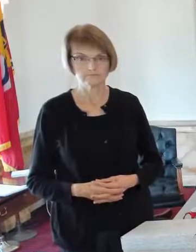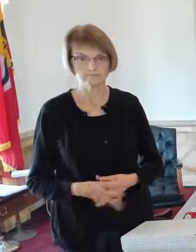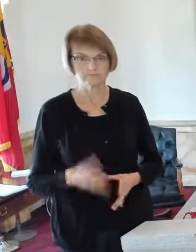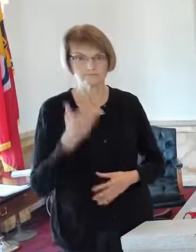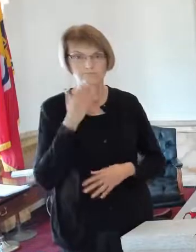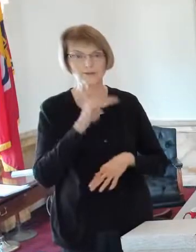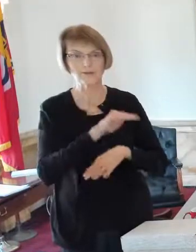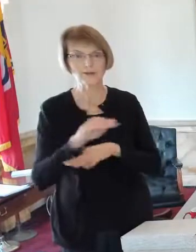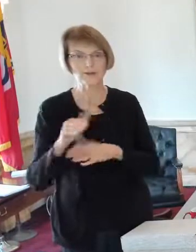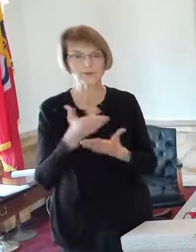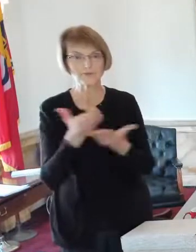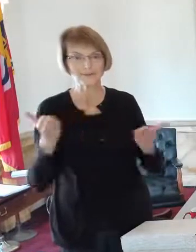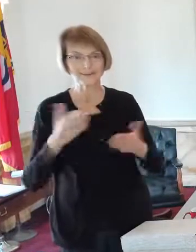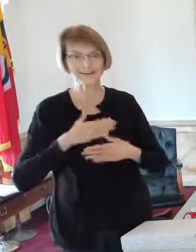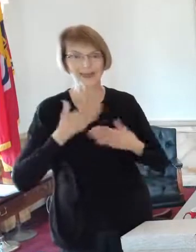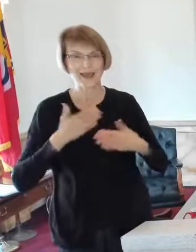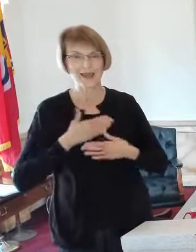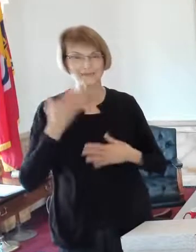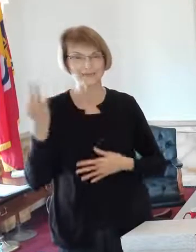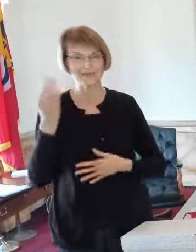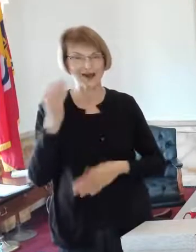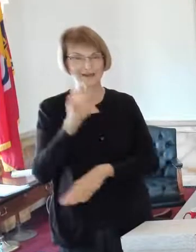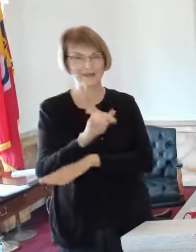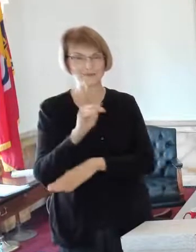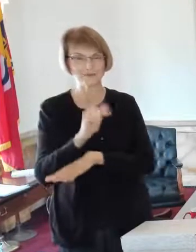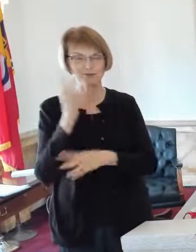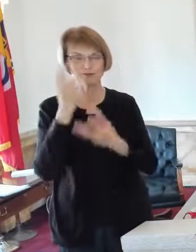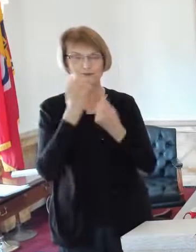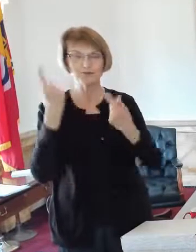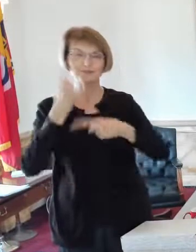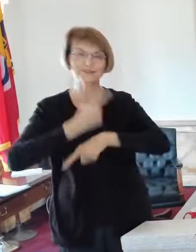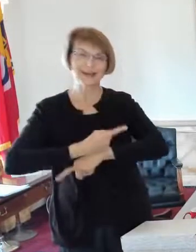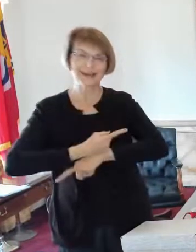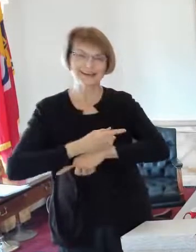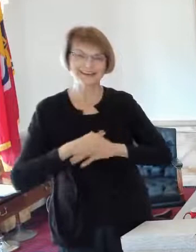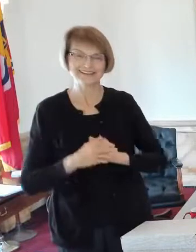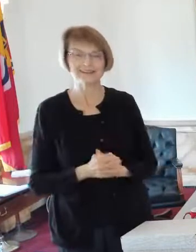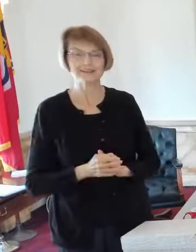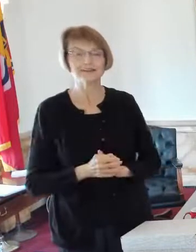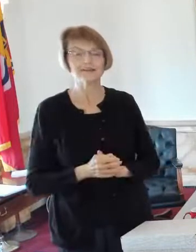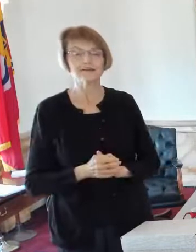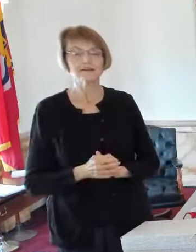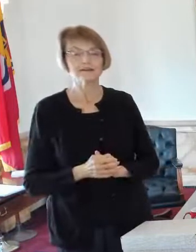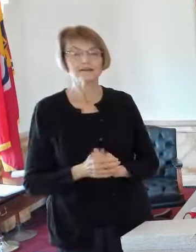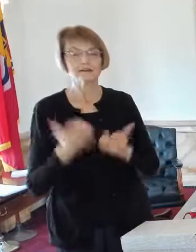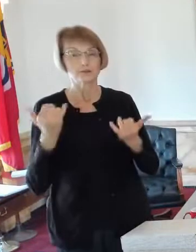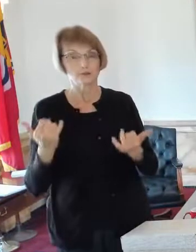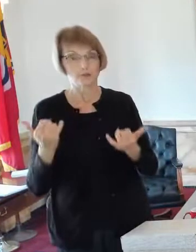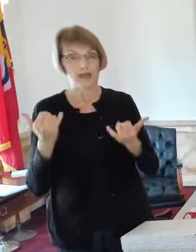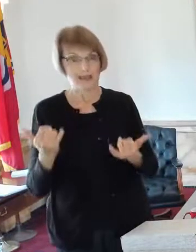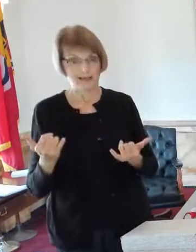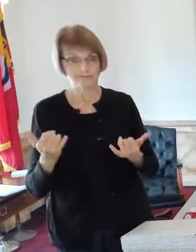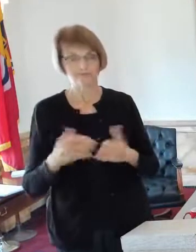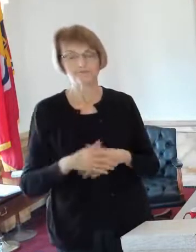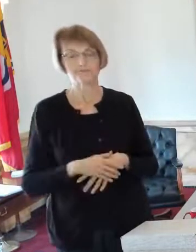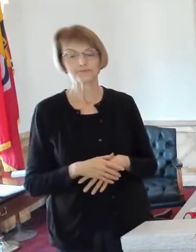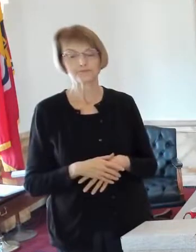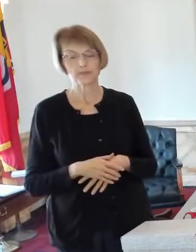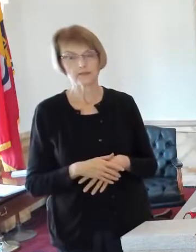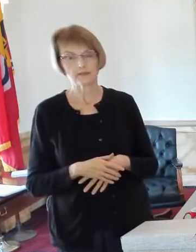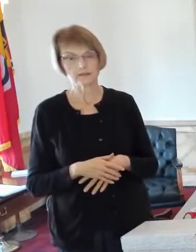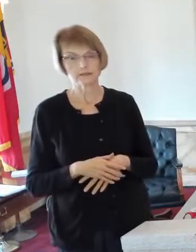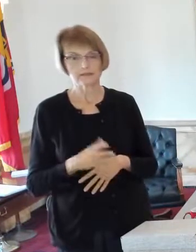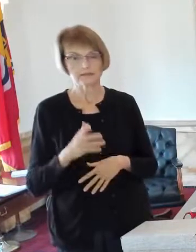Good afternoon, everybody. Happy Friday afternoon. Beautiful day out there. So today will be